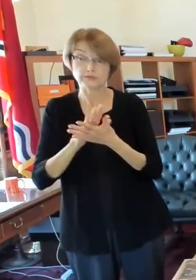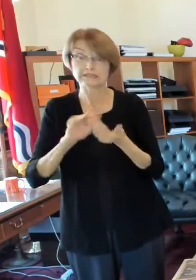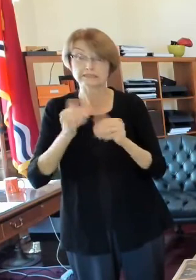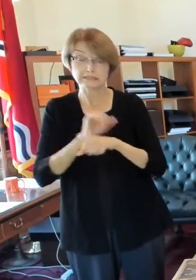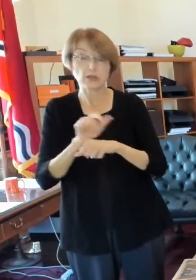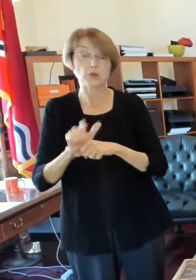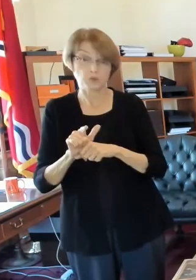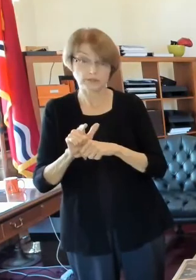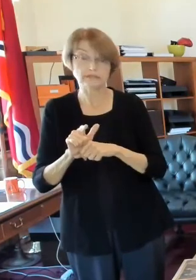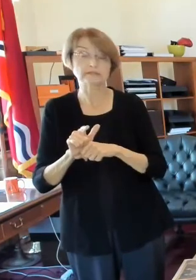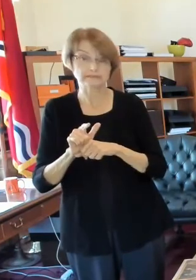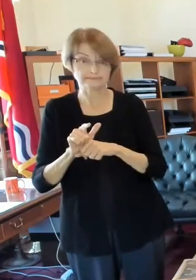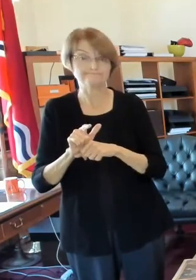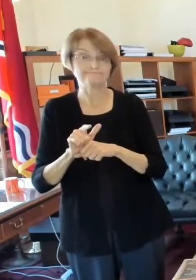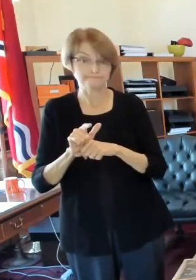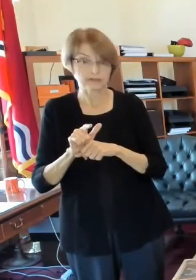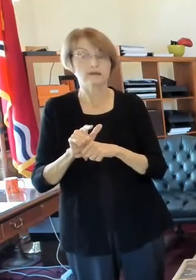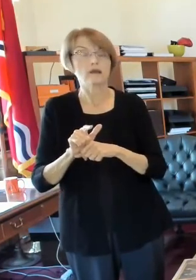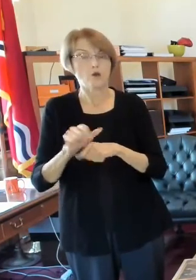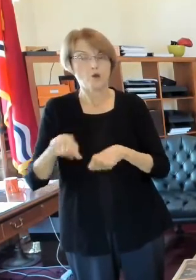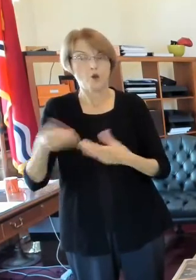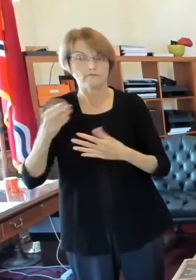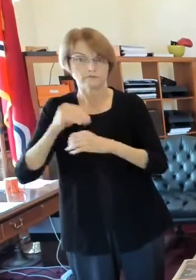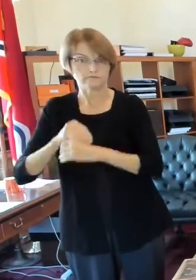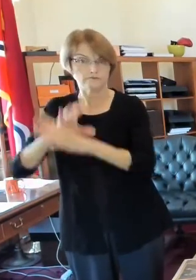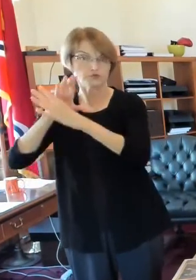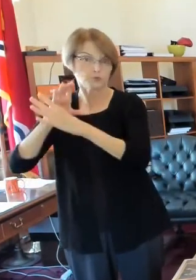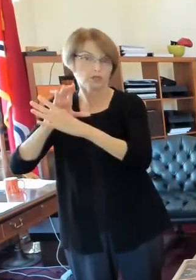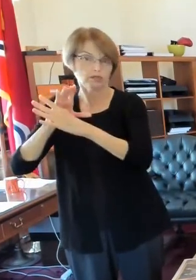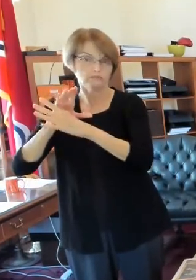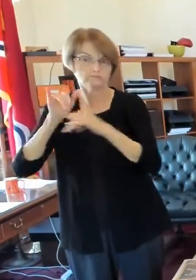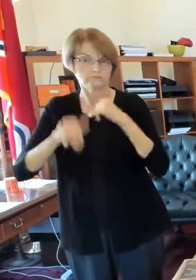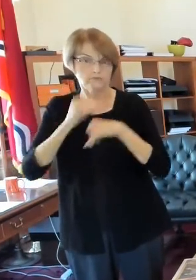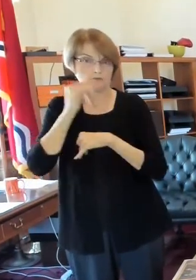St. Louis has a virtual component. And